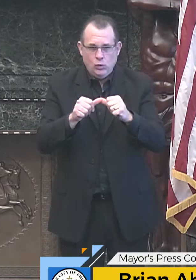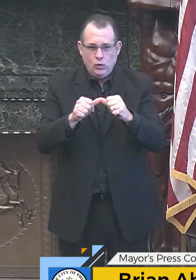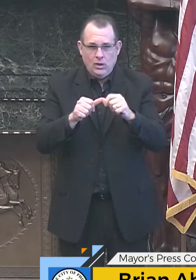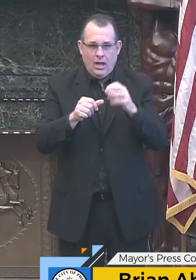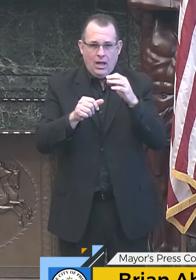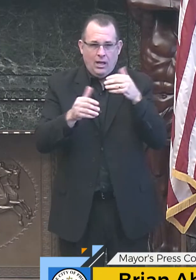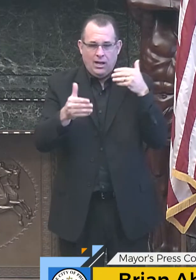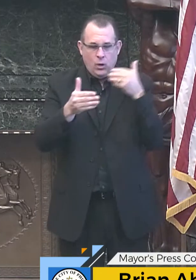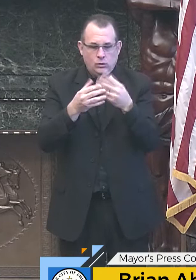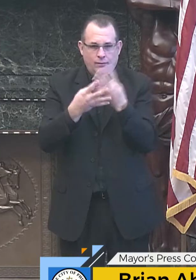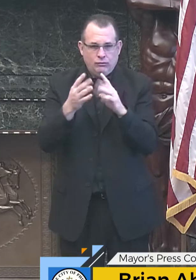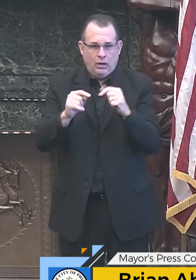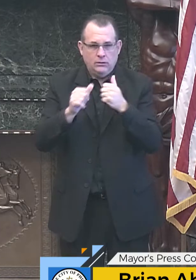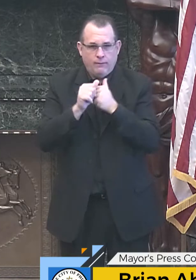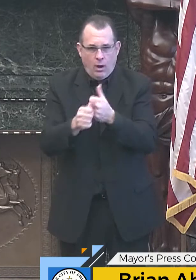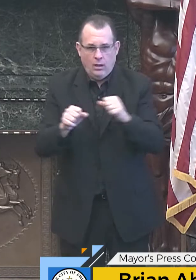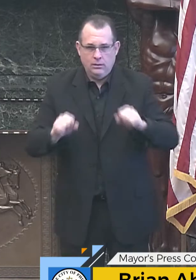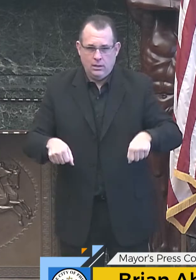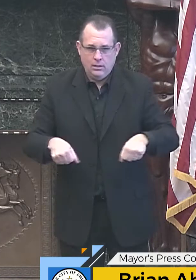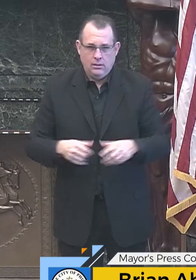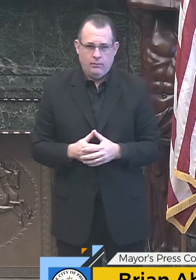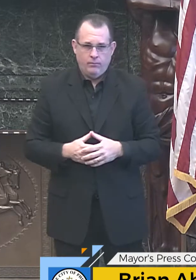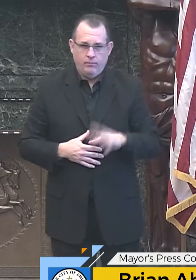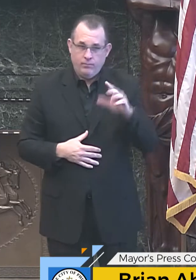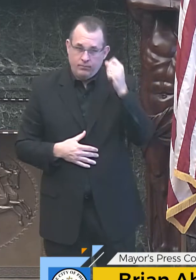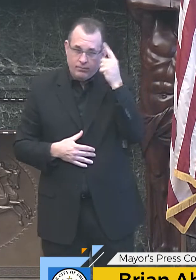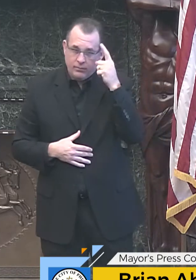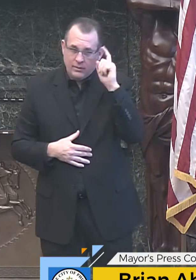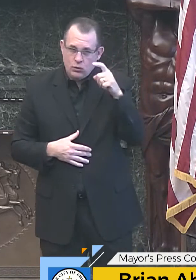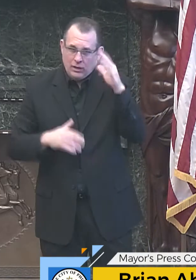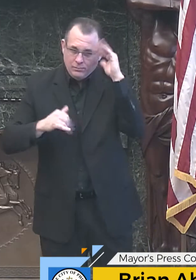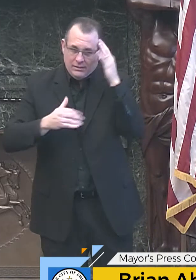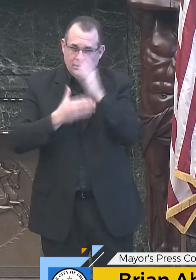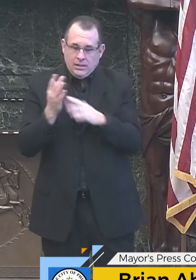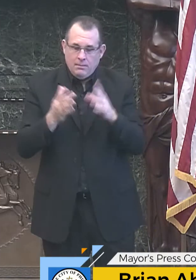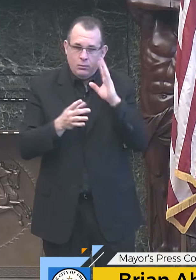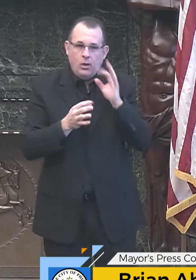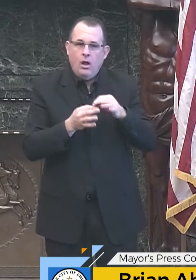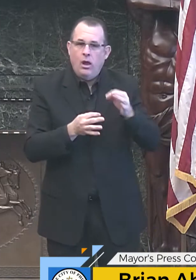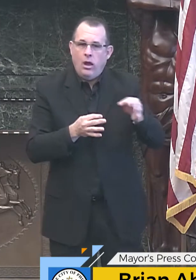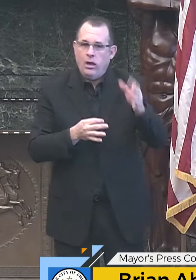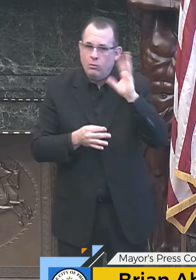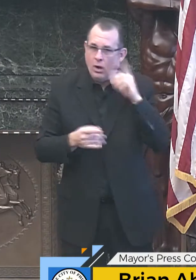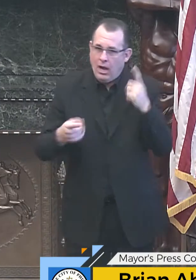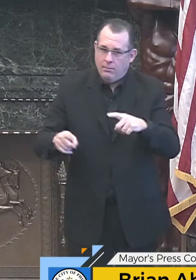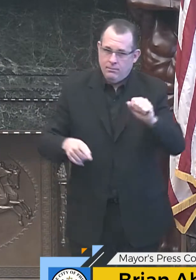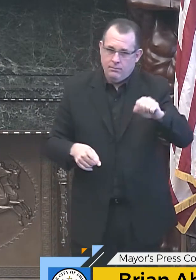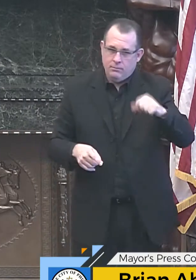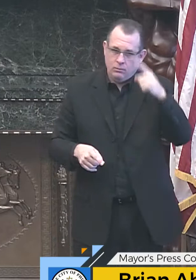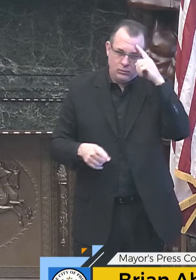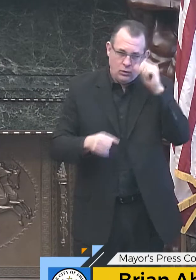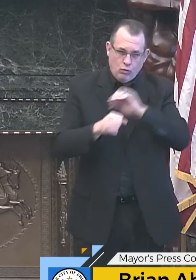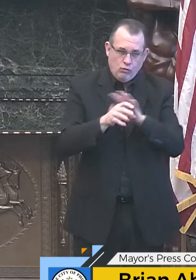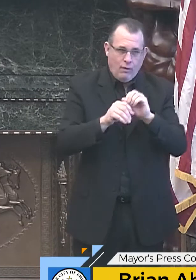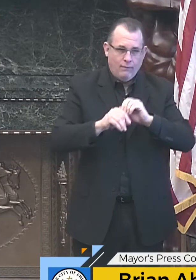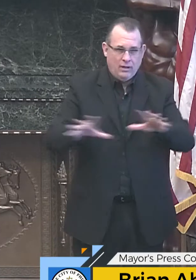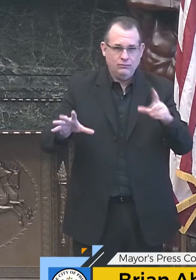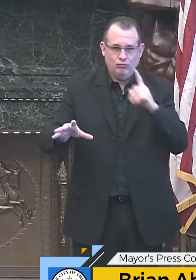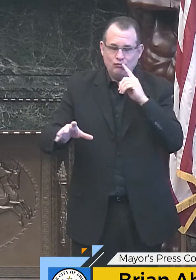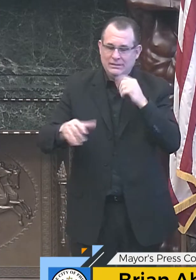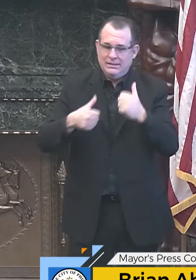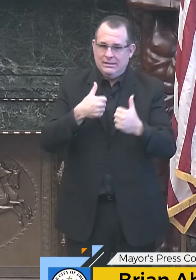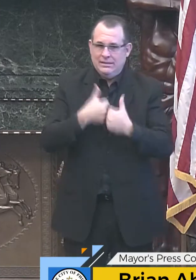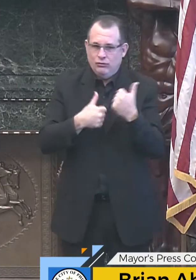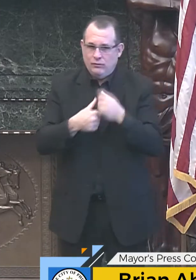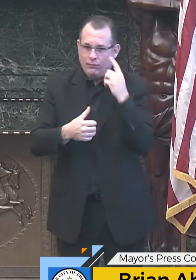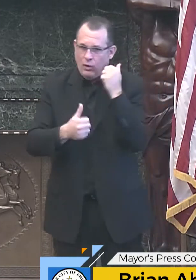possible. Residents should expect some delays as the health crisis continues to have an impact on employee attendance. There will be